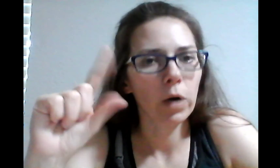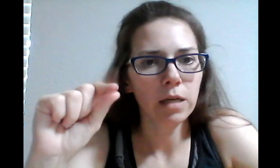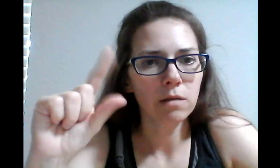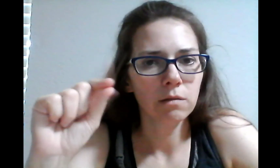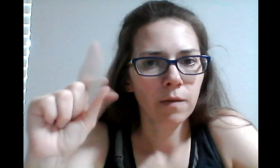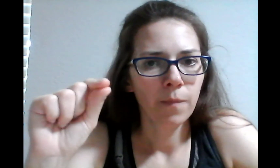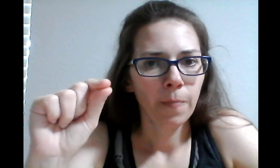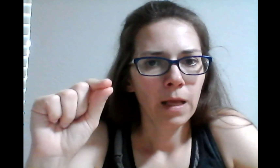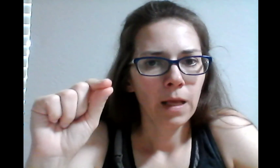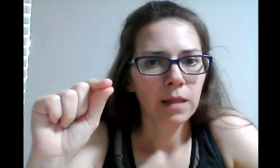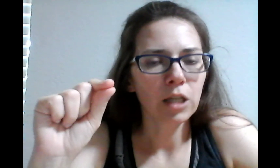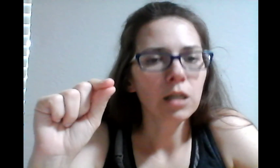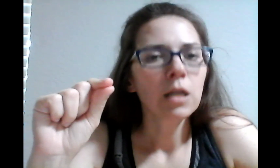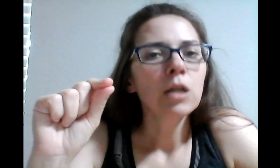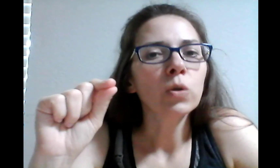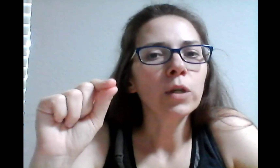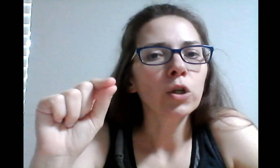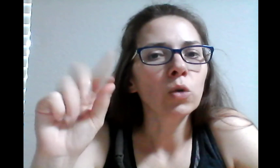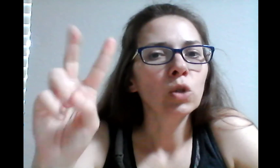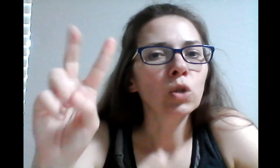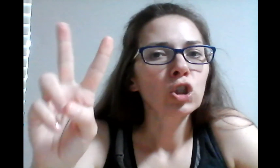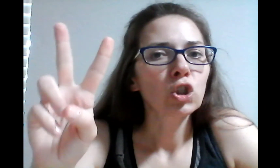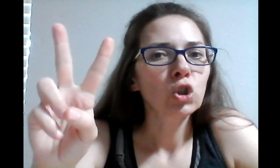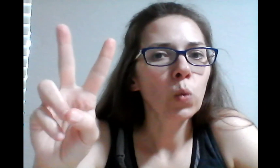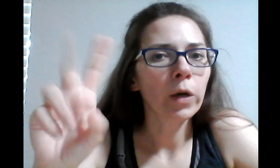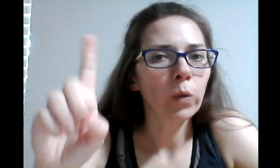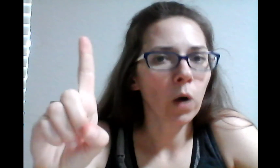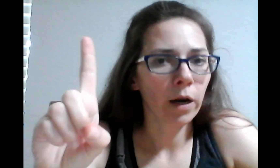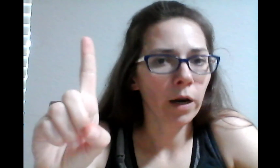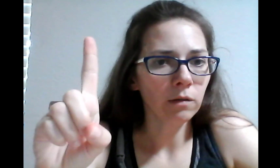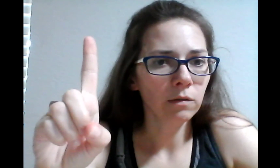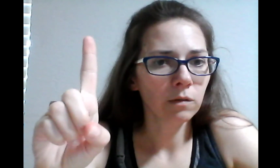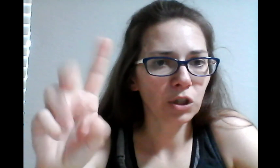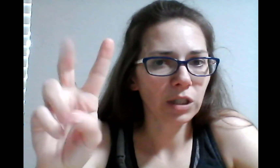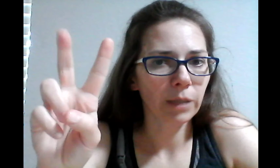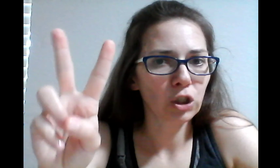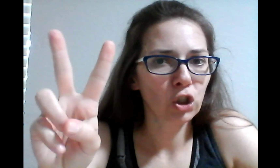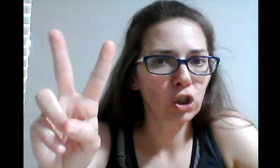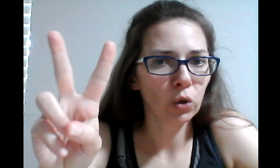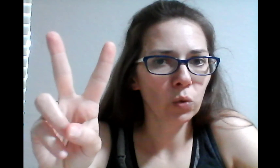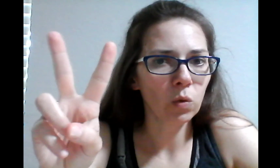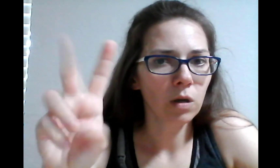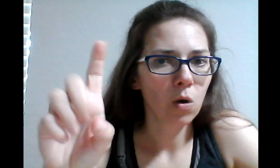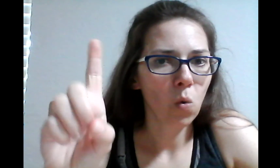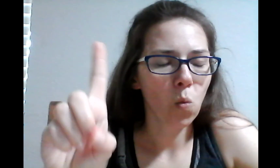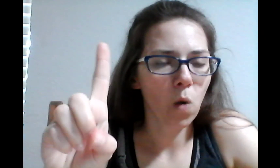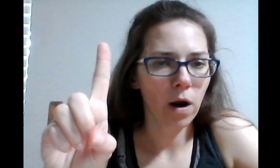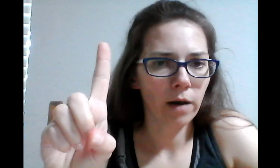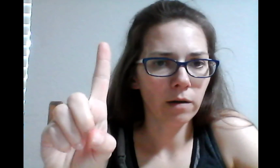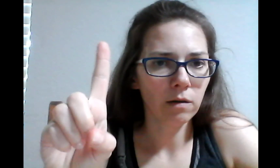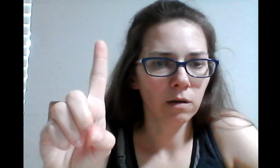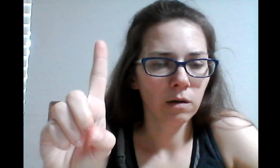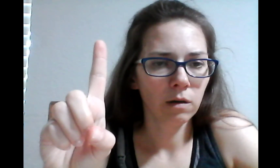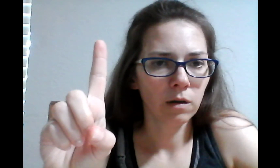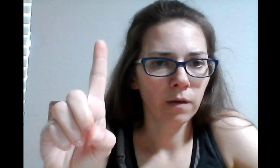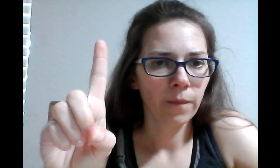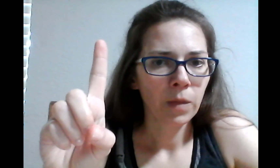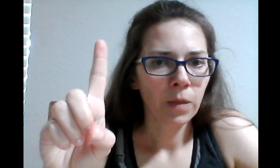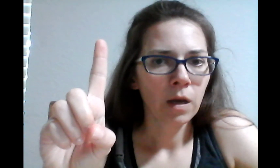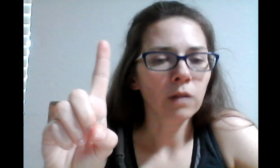20. Then you can do 21, which is going to be 2, 1. A lot